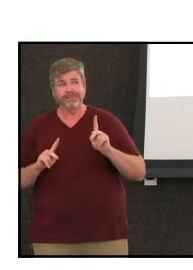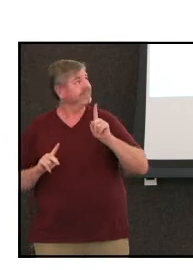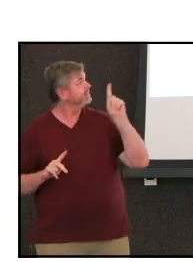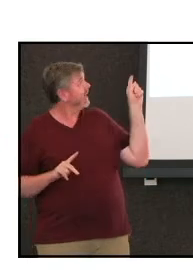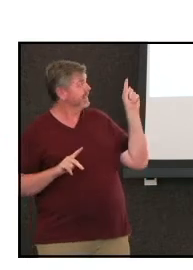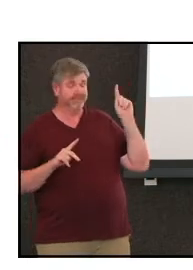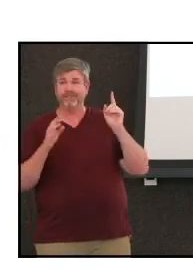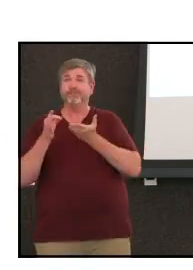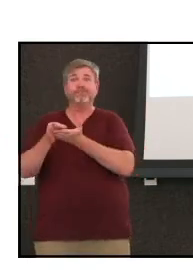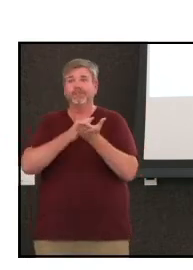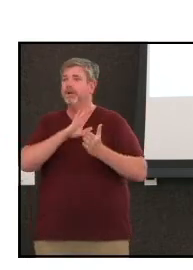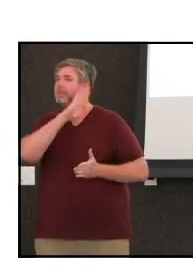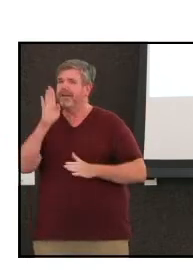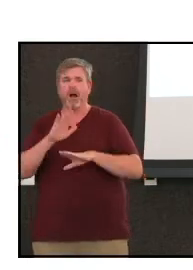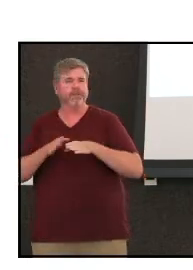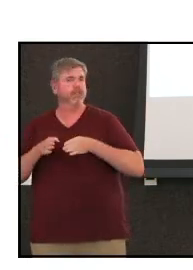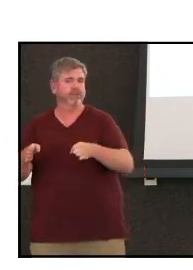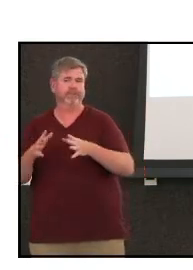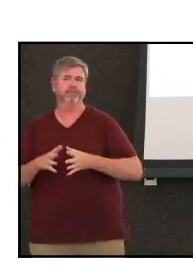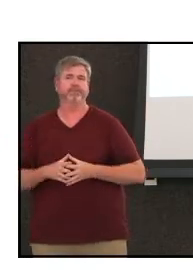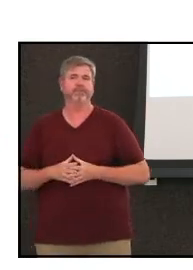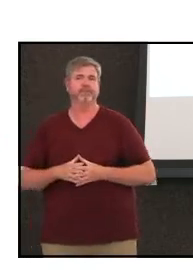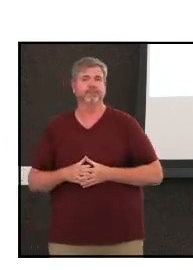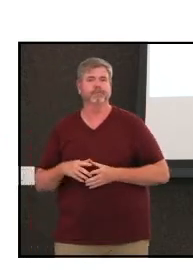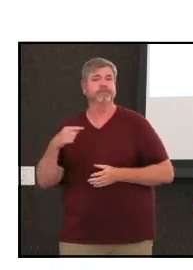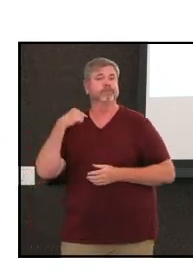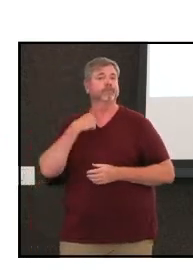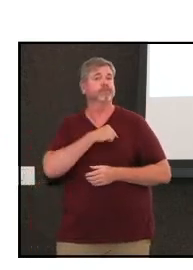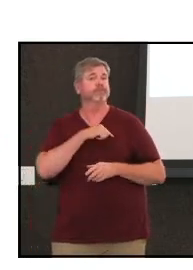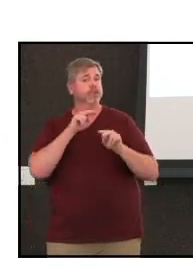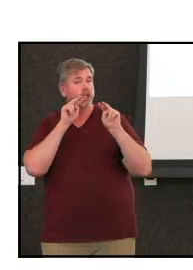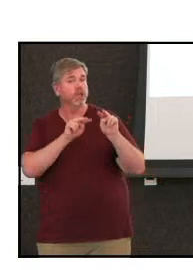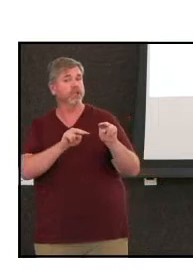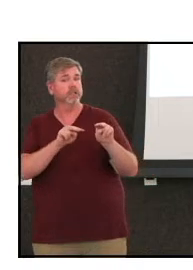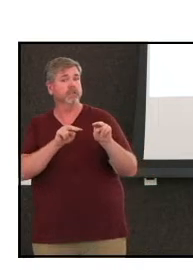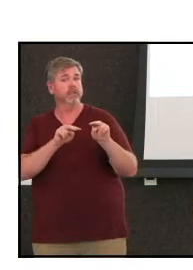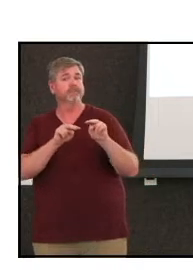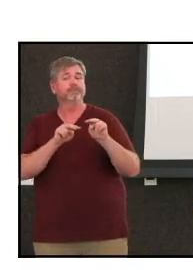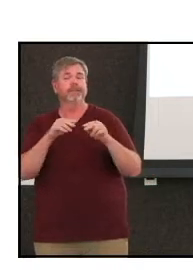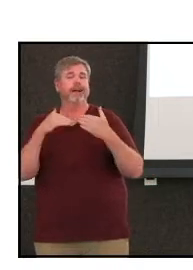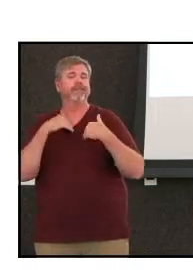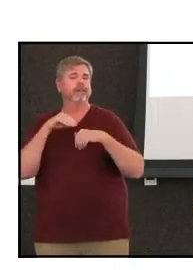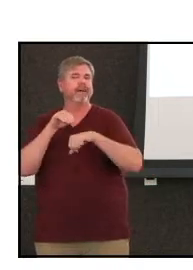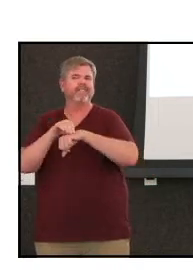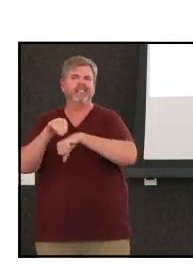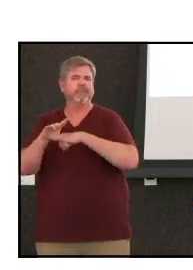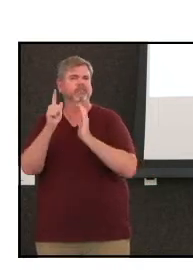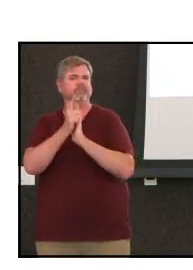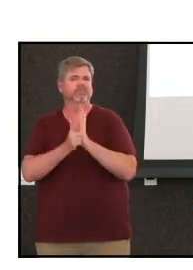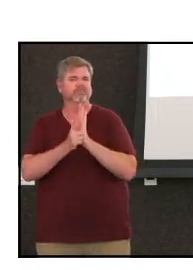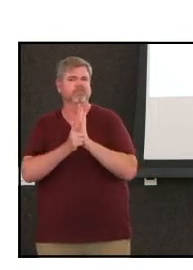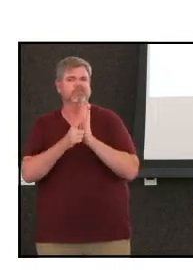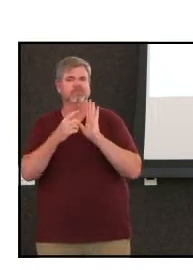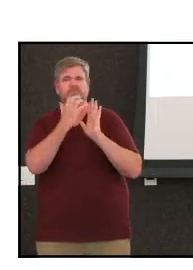Another potential avenue that we're looking at are called fentanyl advisements. This is actually warnings provided to drug dealers to let them